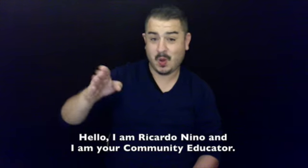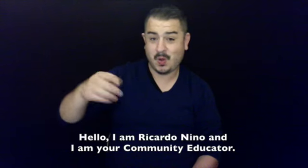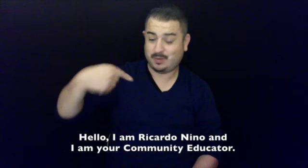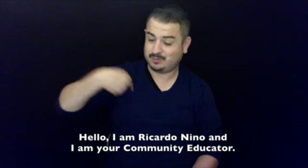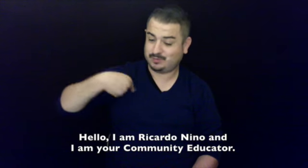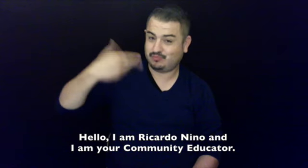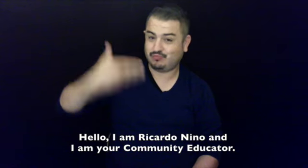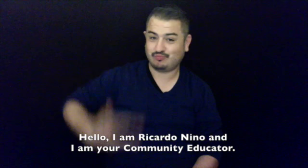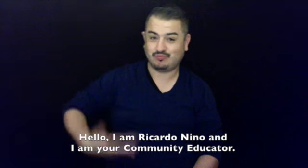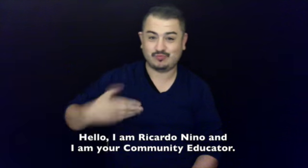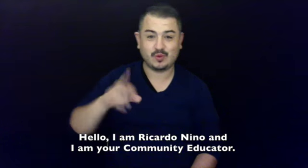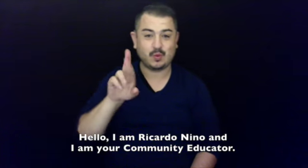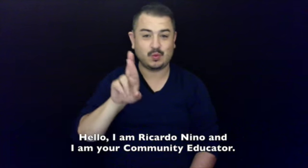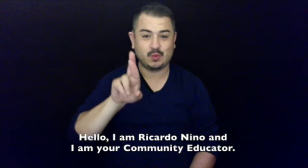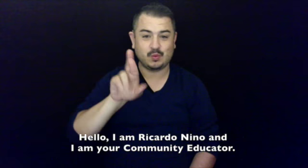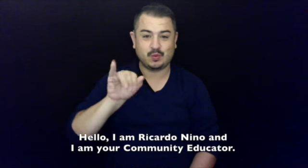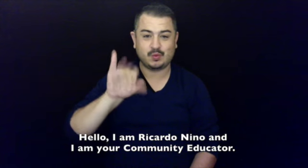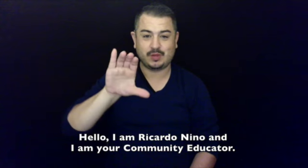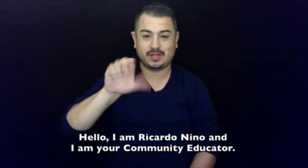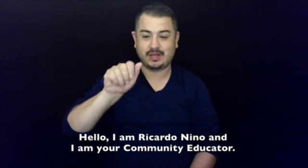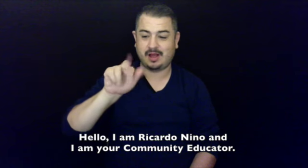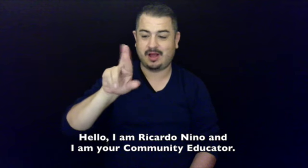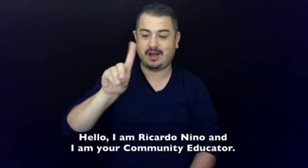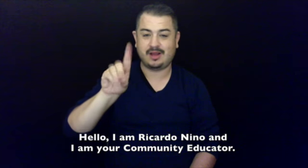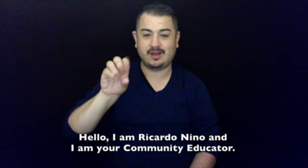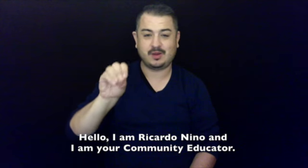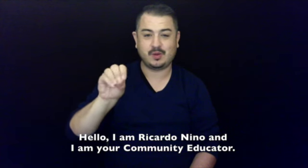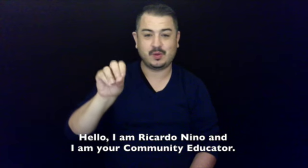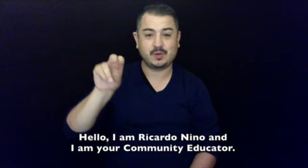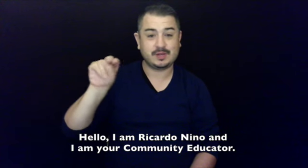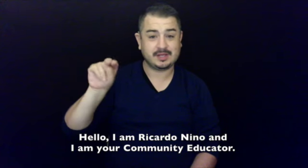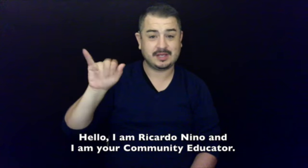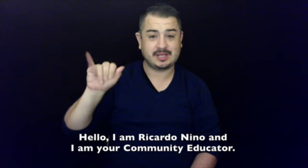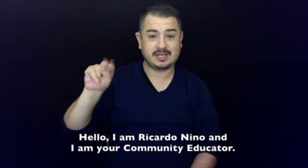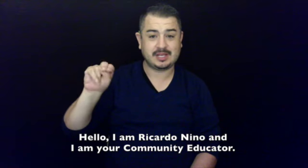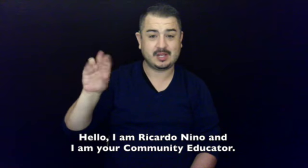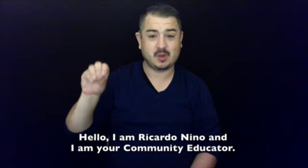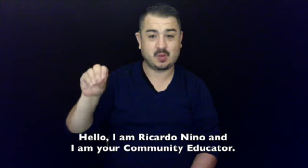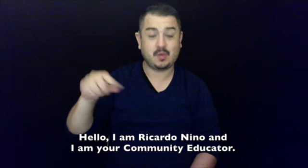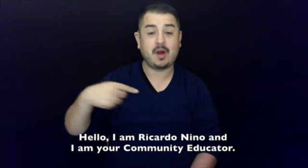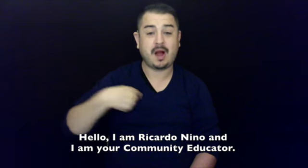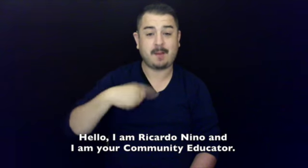Hello, I am Ricardo Nino, and I am your community educator.